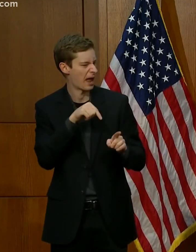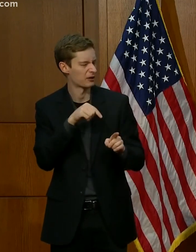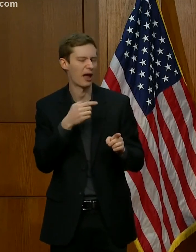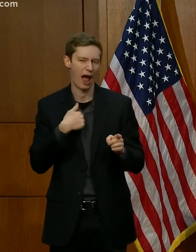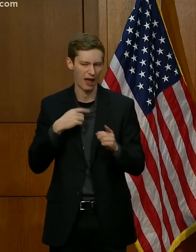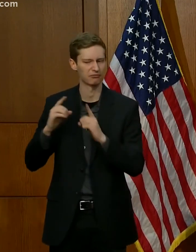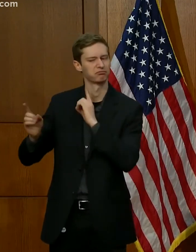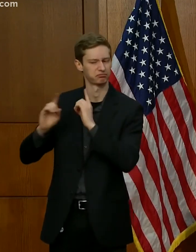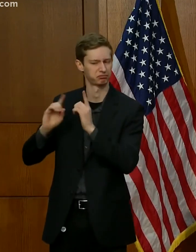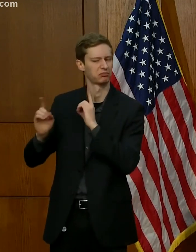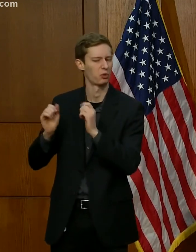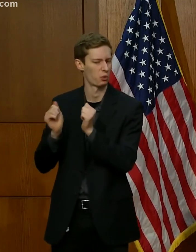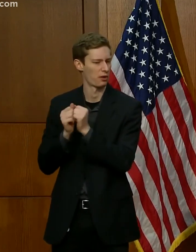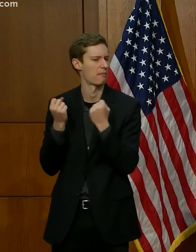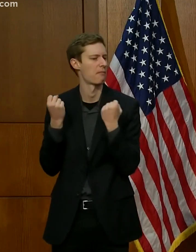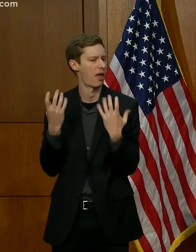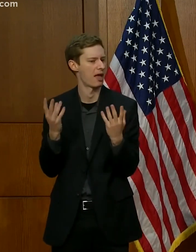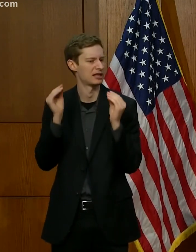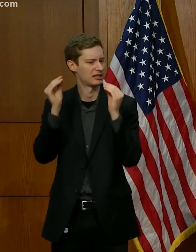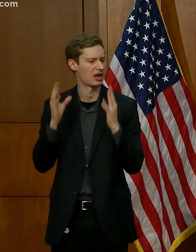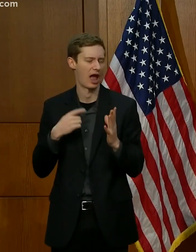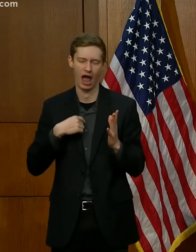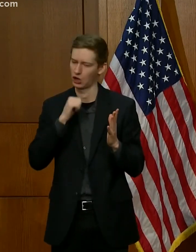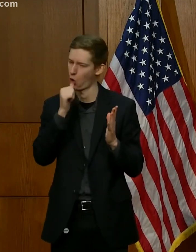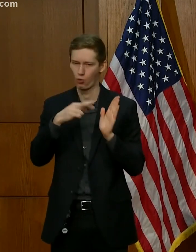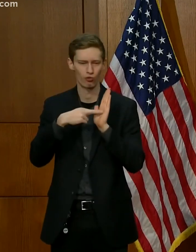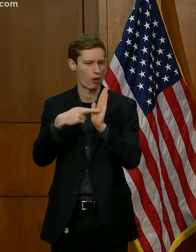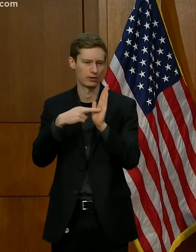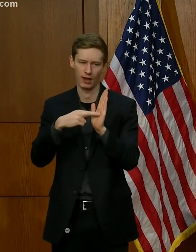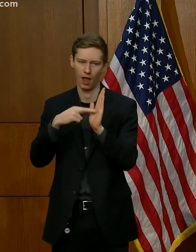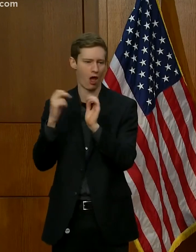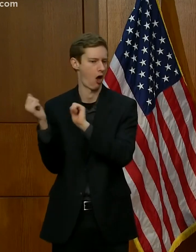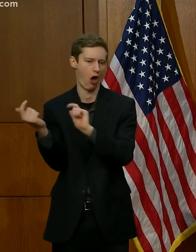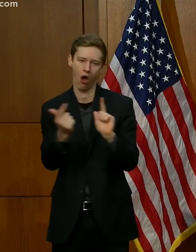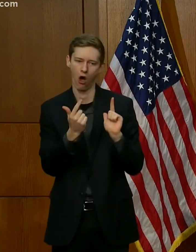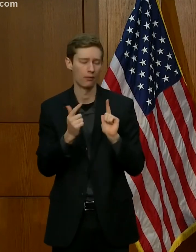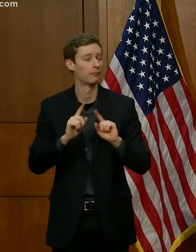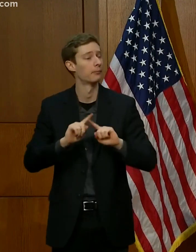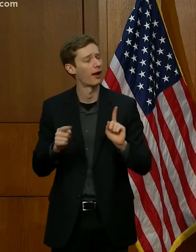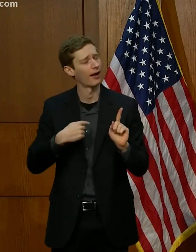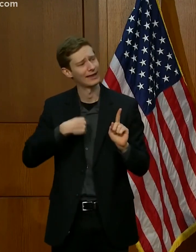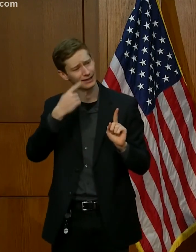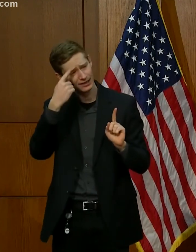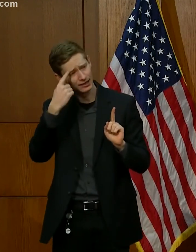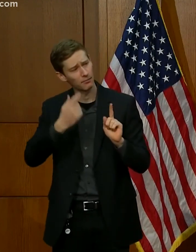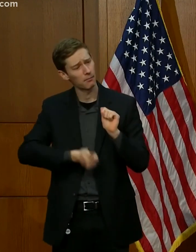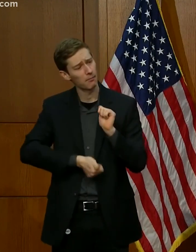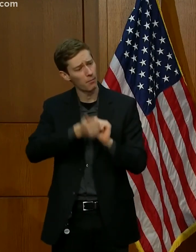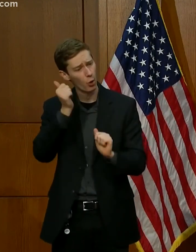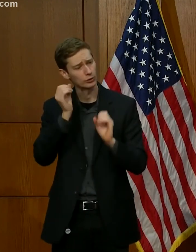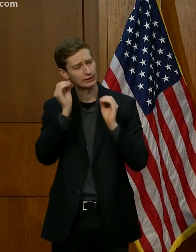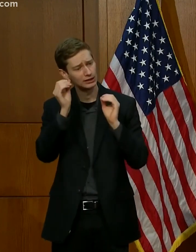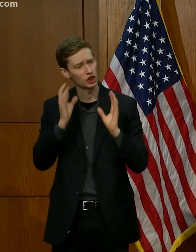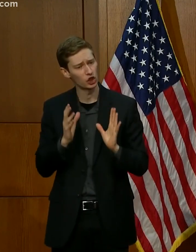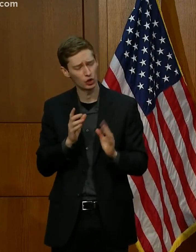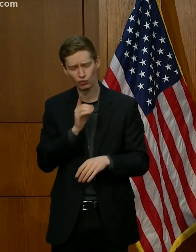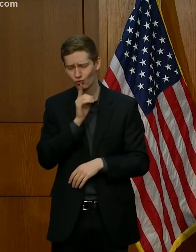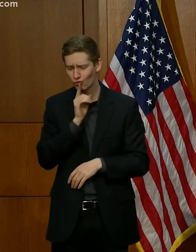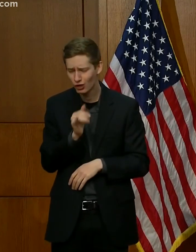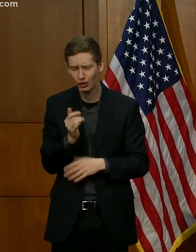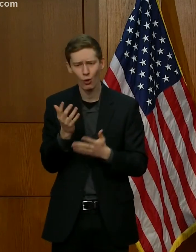and again, I can't speak on behalf of everybody, but I think the majority of our teachers in Virginia really want to be part